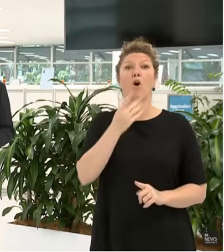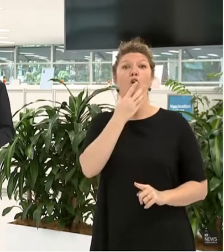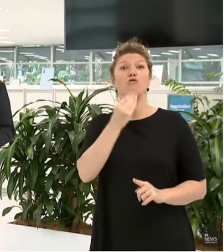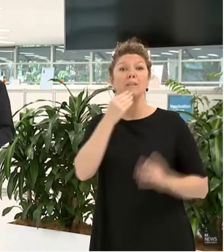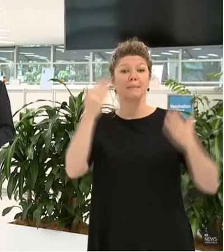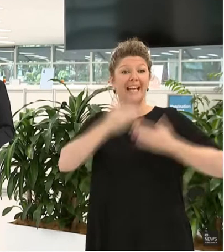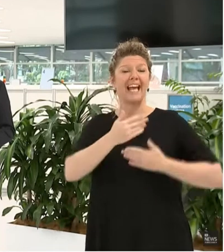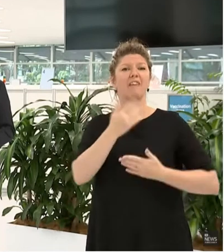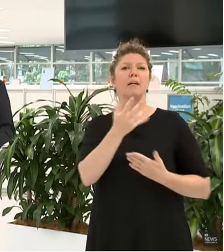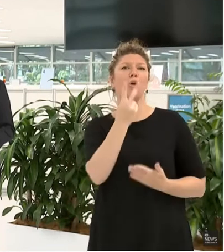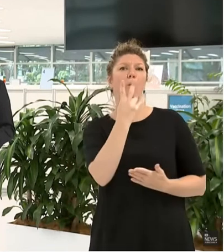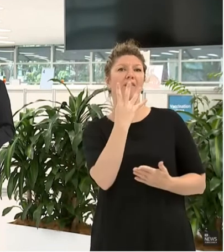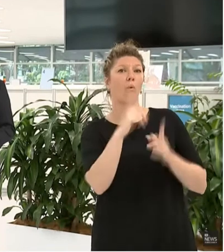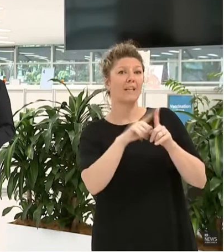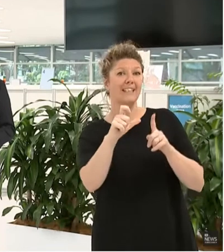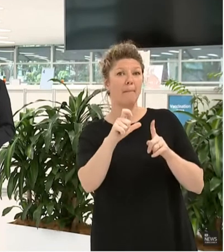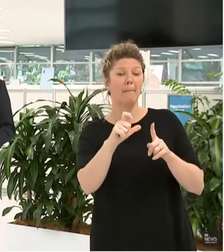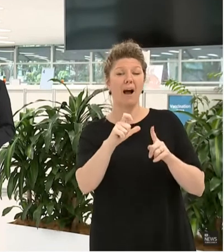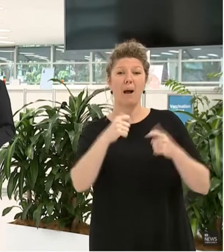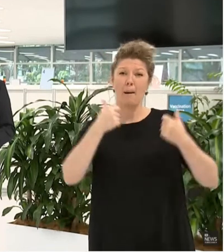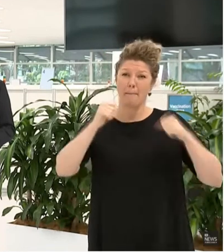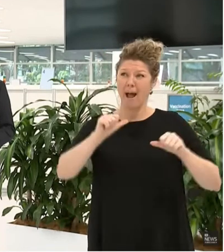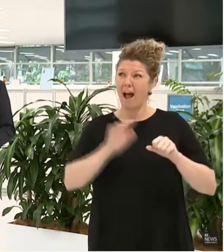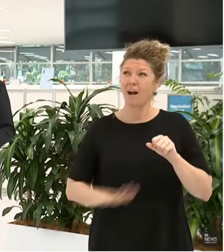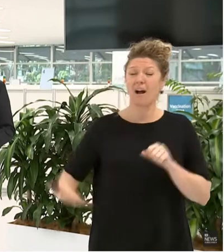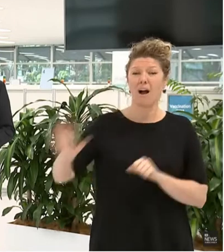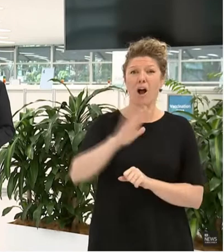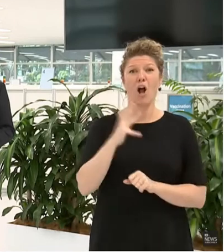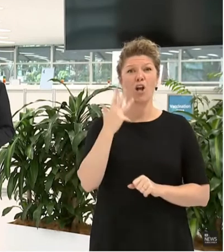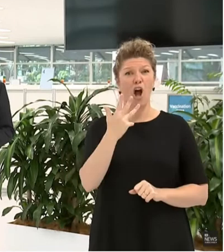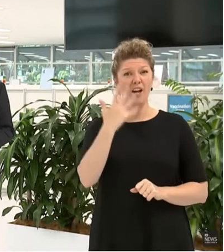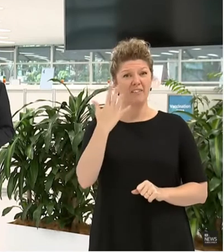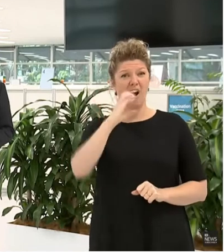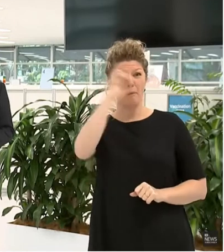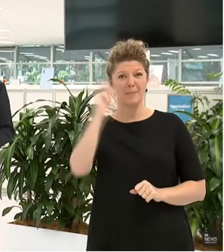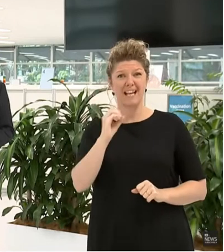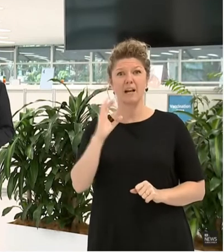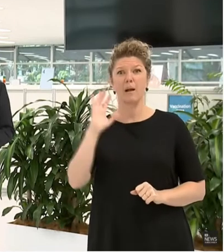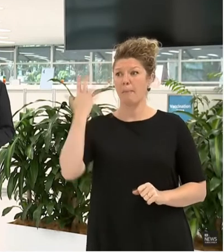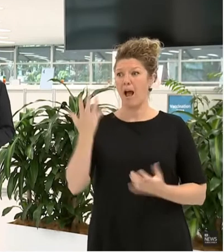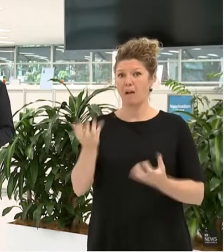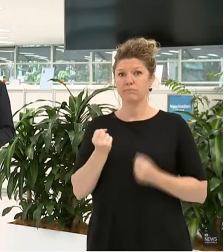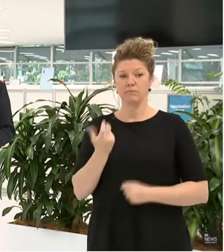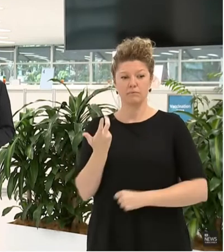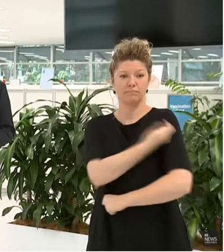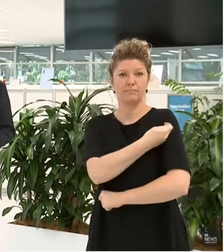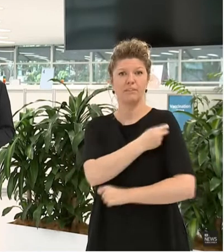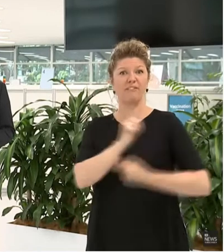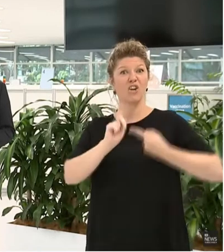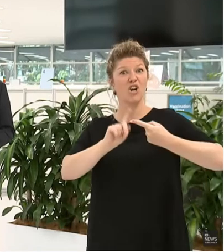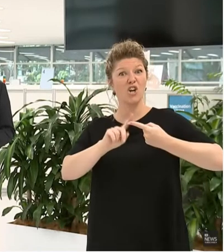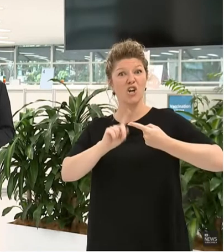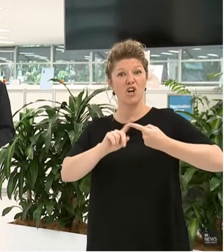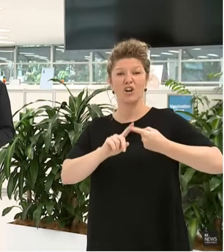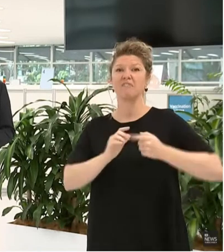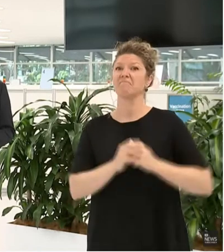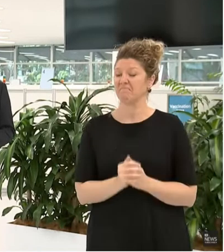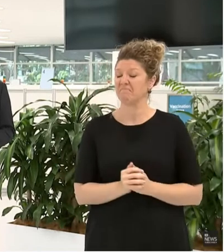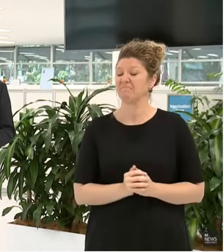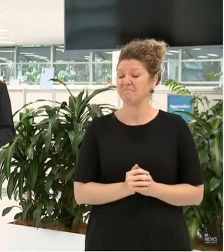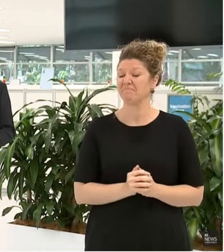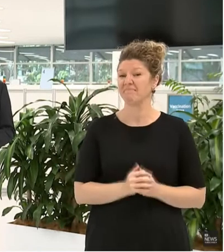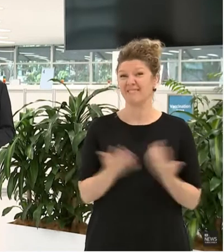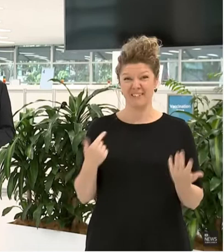dose. What an amazing achievement from the efforts that everybody has made across our state. I think I can speak for the Health Minister that we